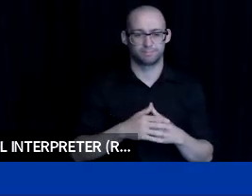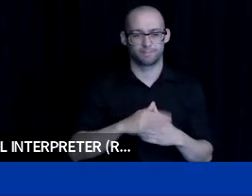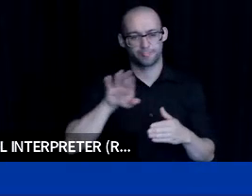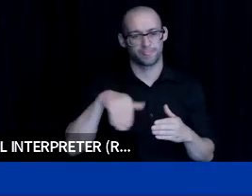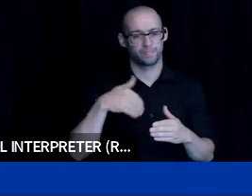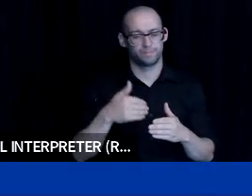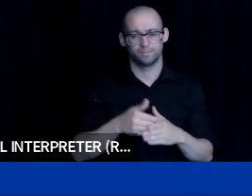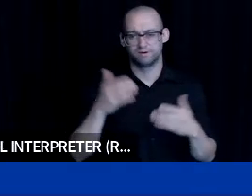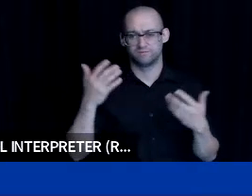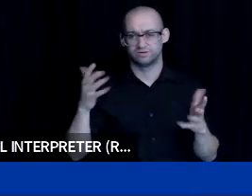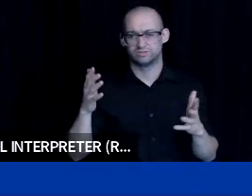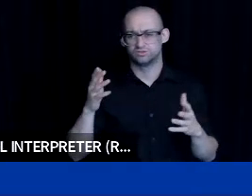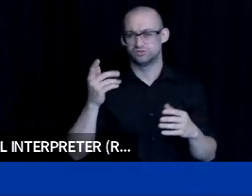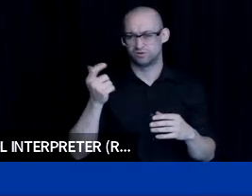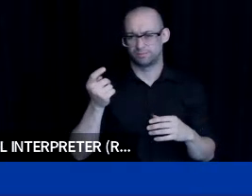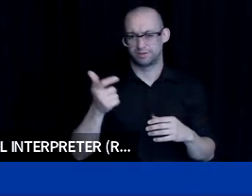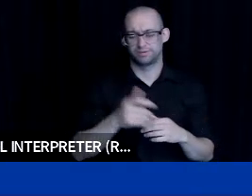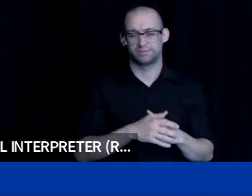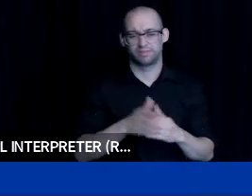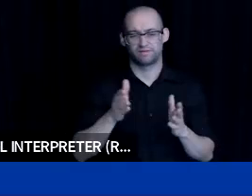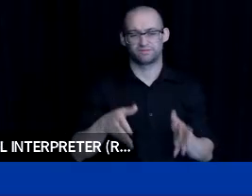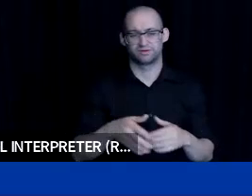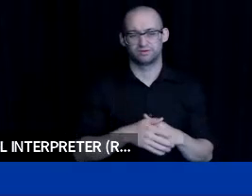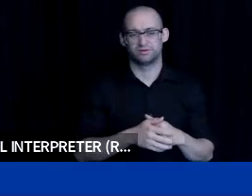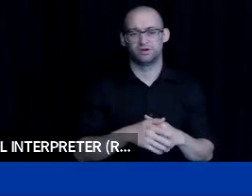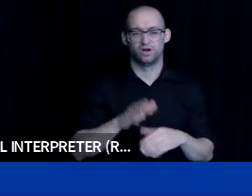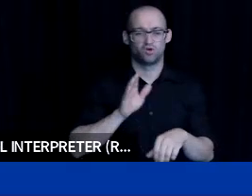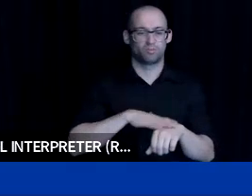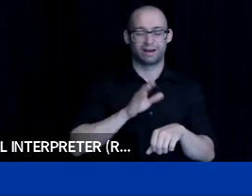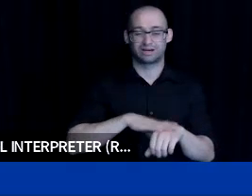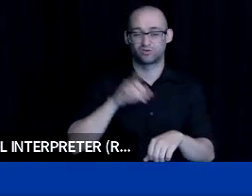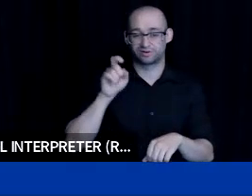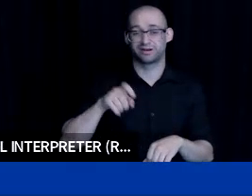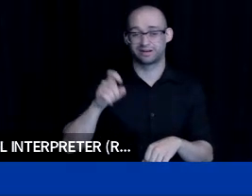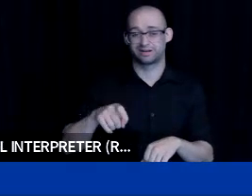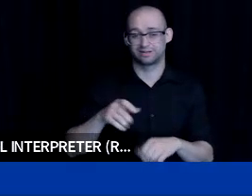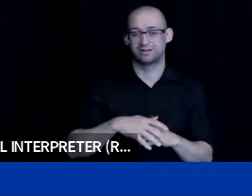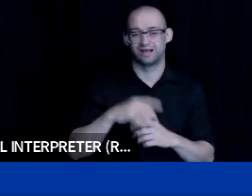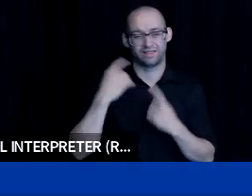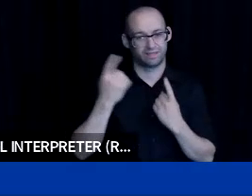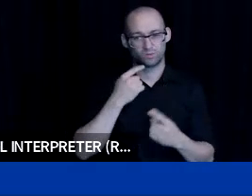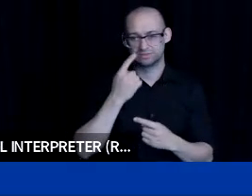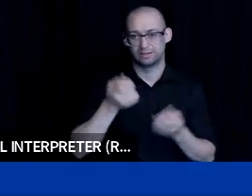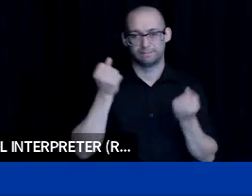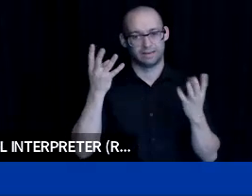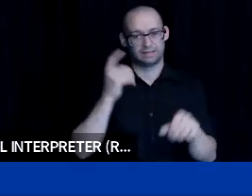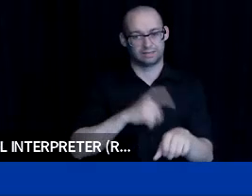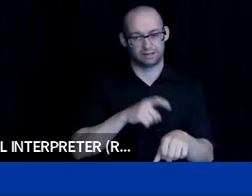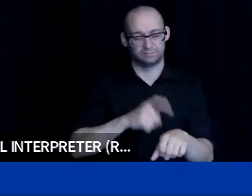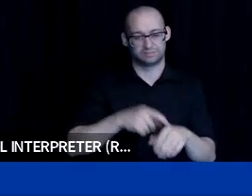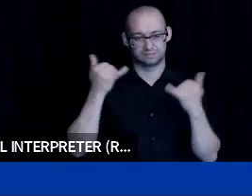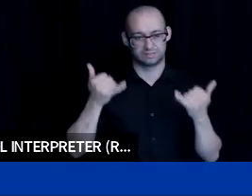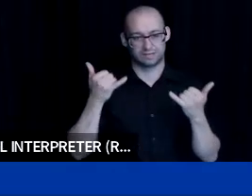here. Just a reminder, this is what we need. I think we've said it many times here today.